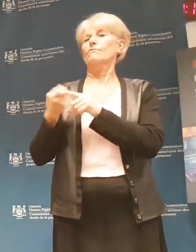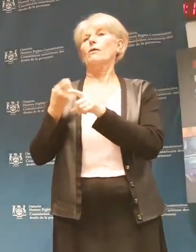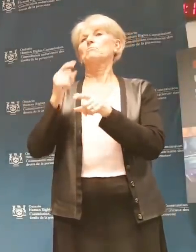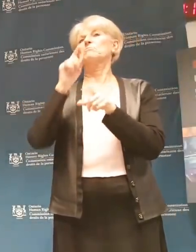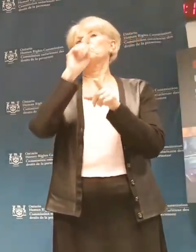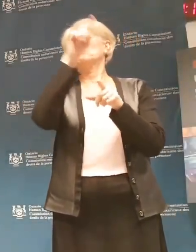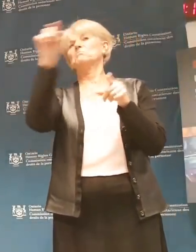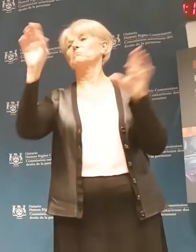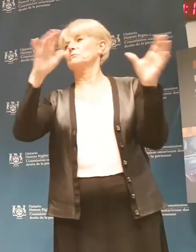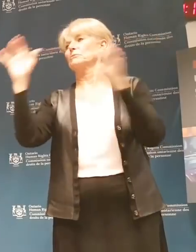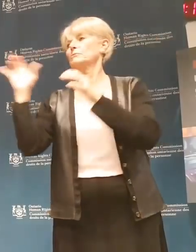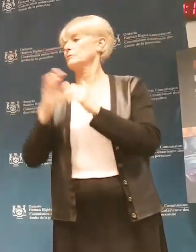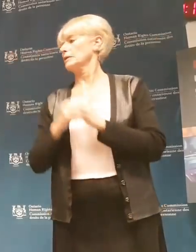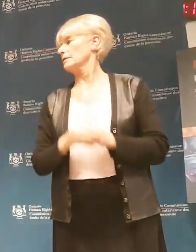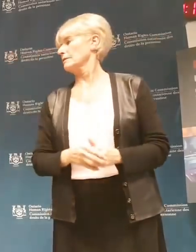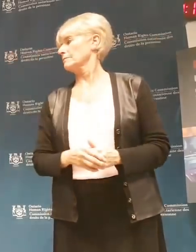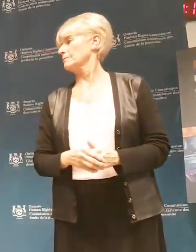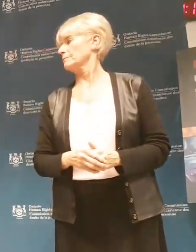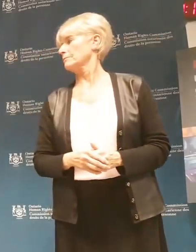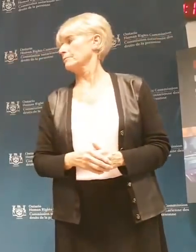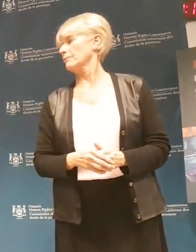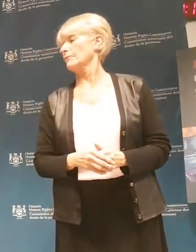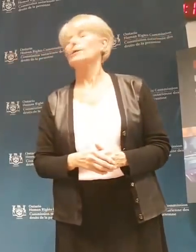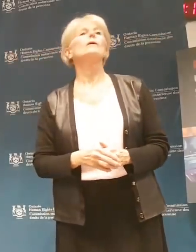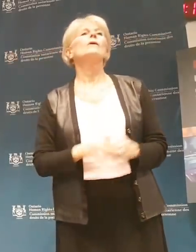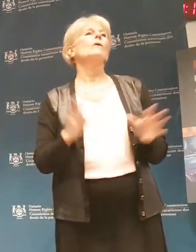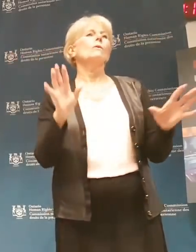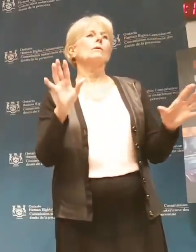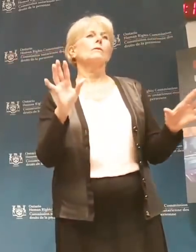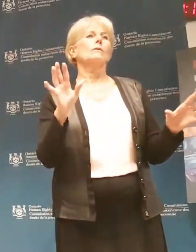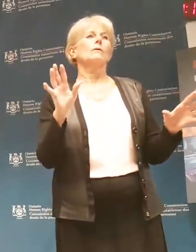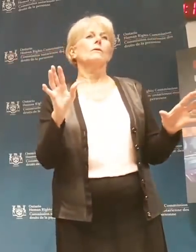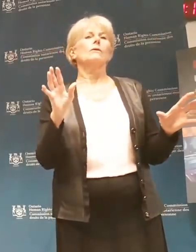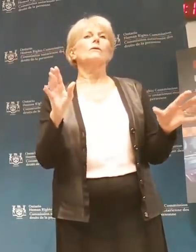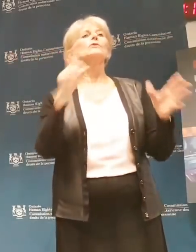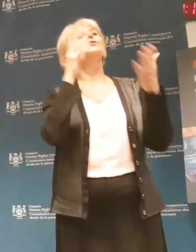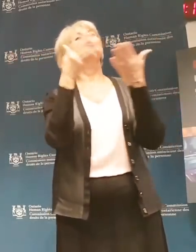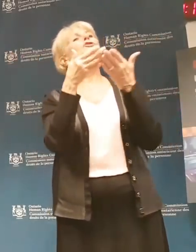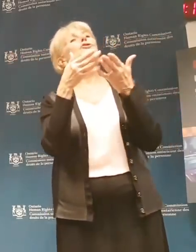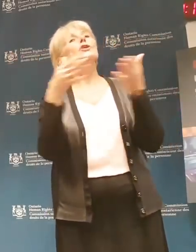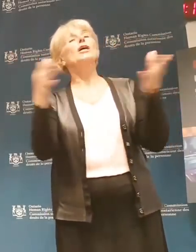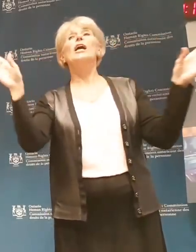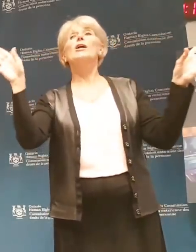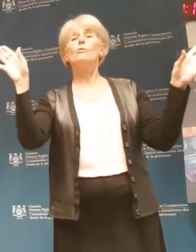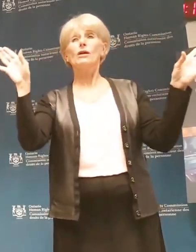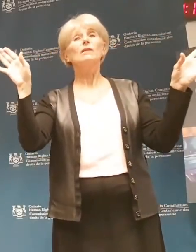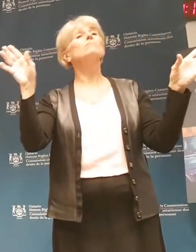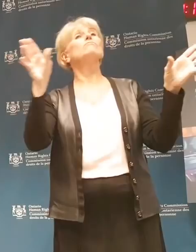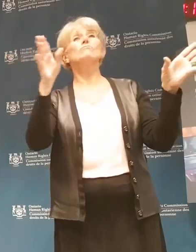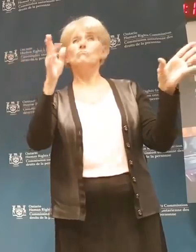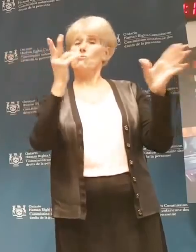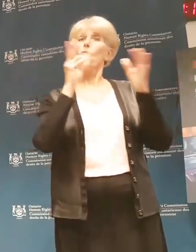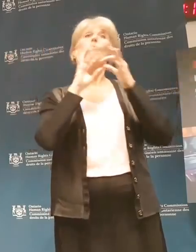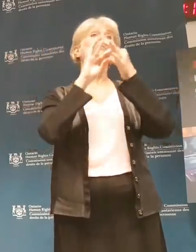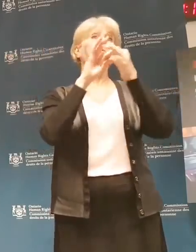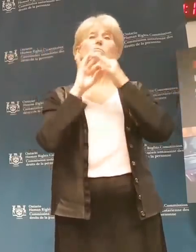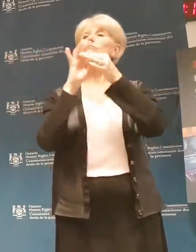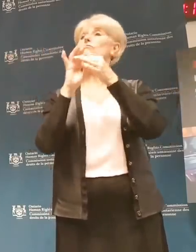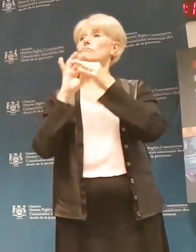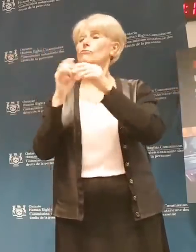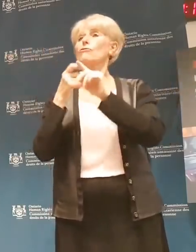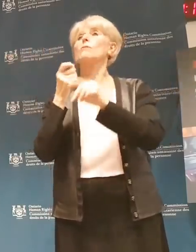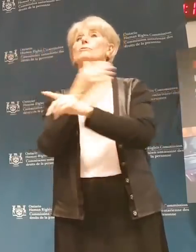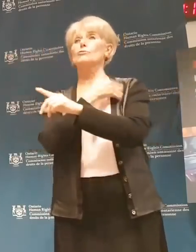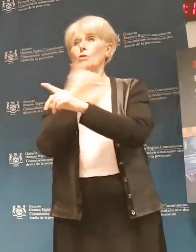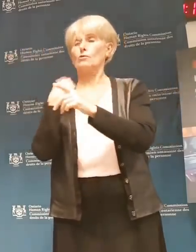bodies. So I think we would say that we have generally gotten cooperation from the